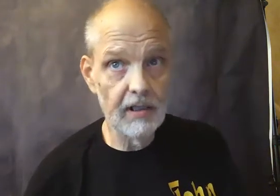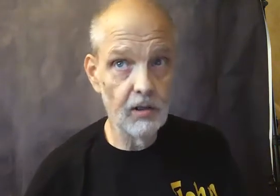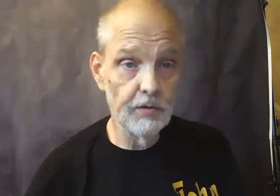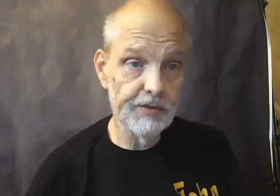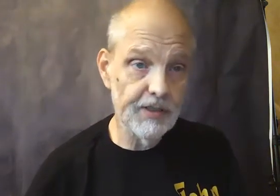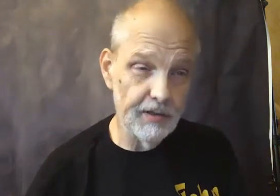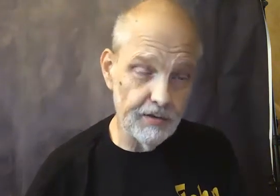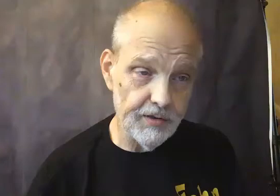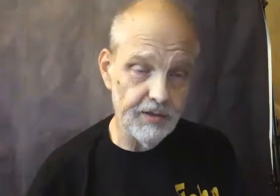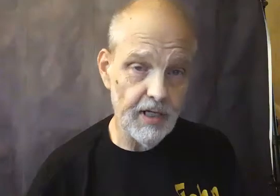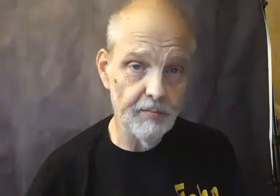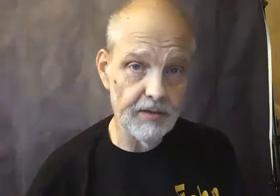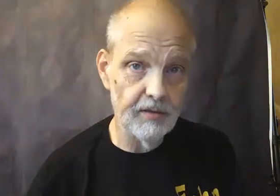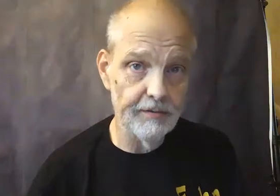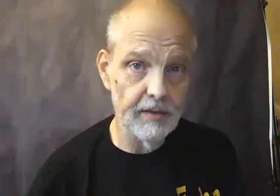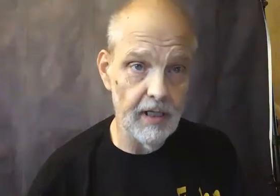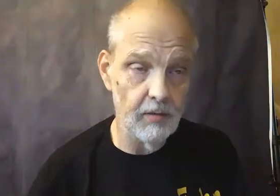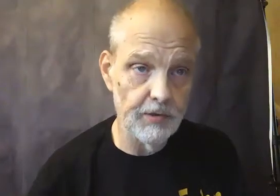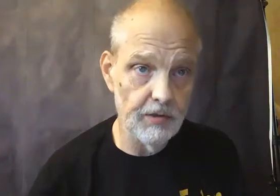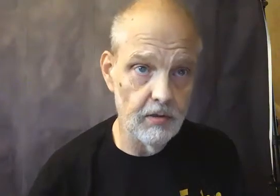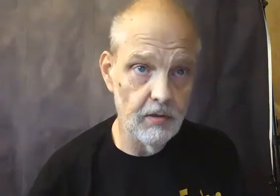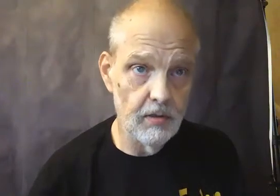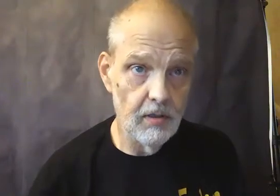non-manual signals. It's got a bunch of different names.